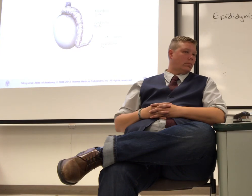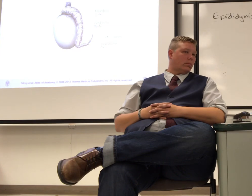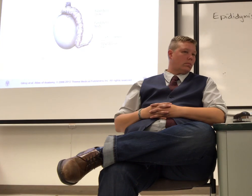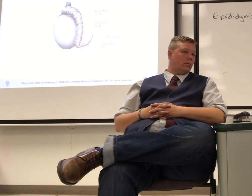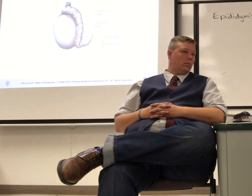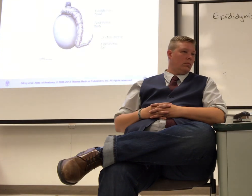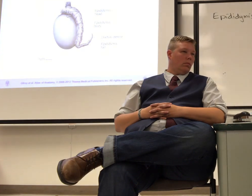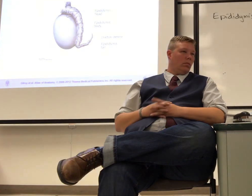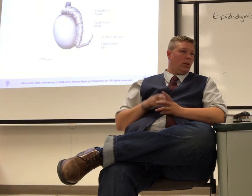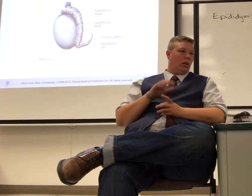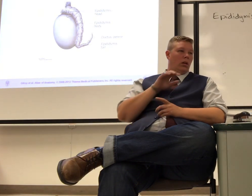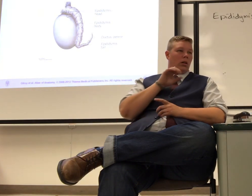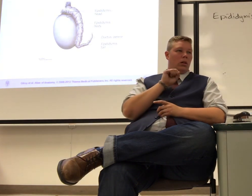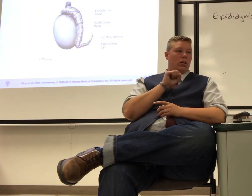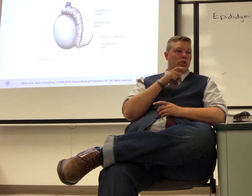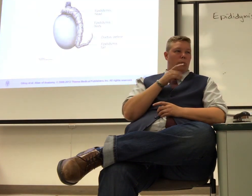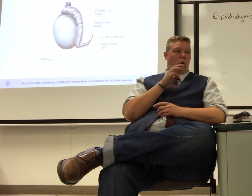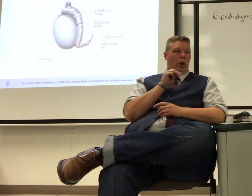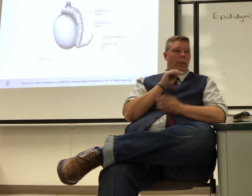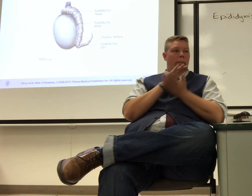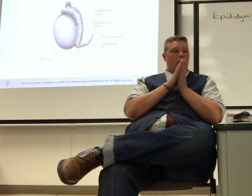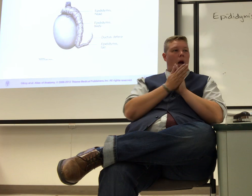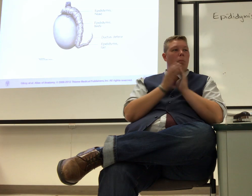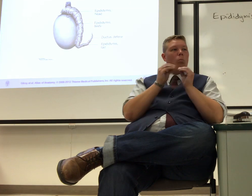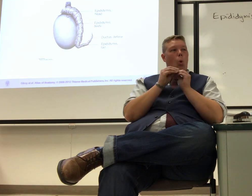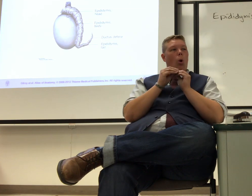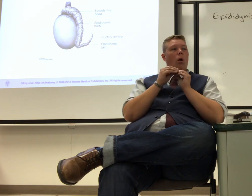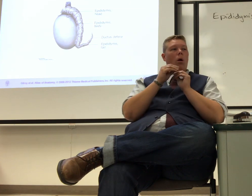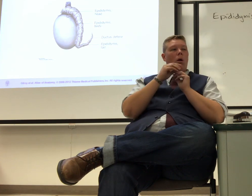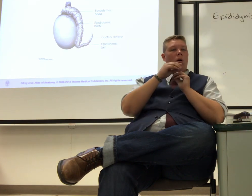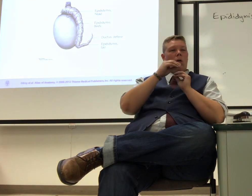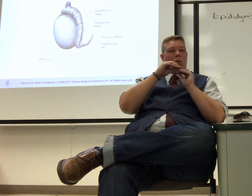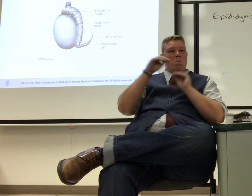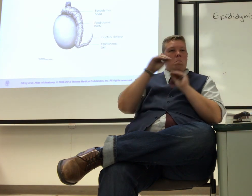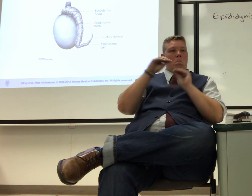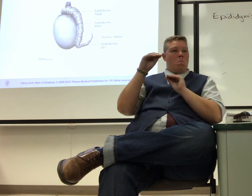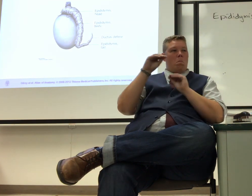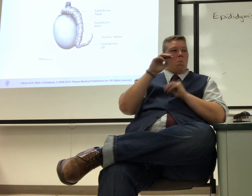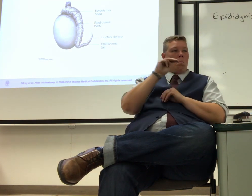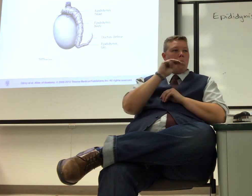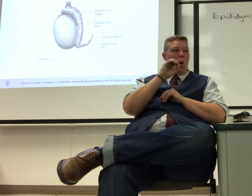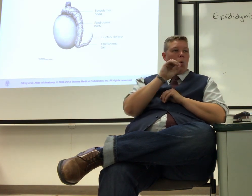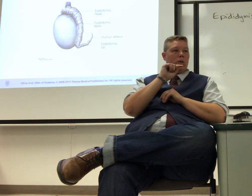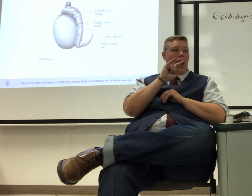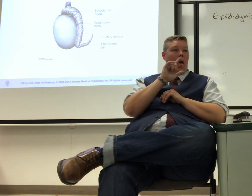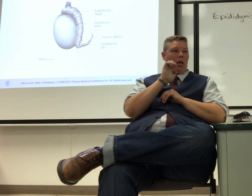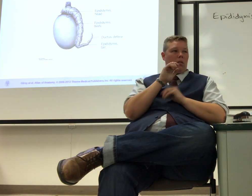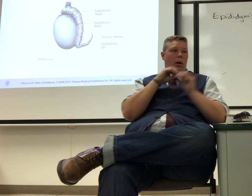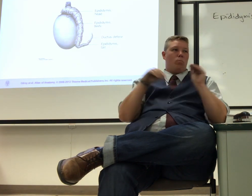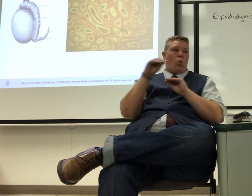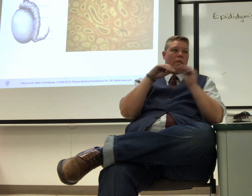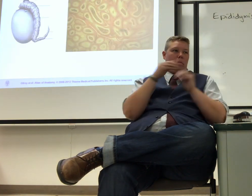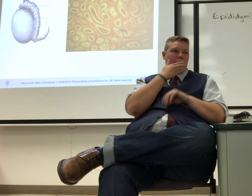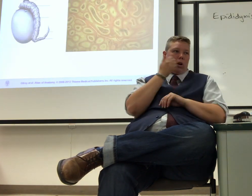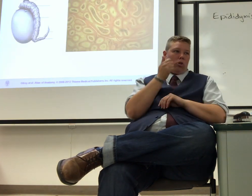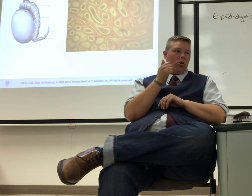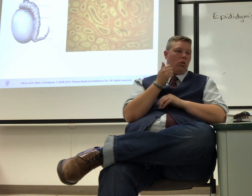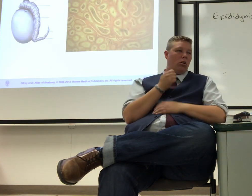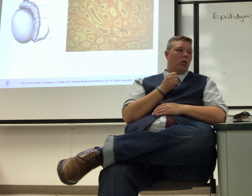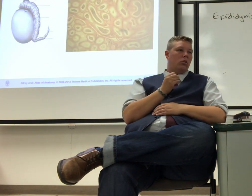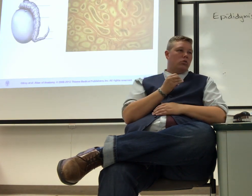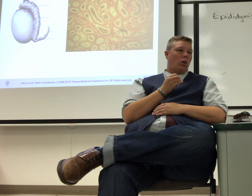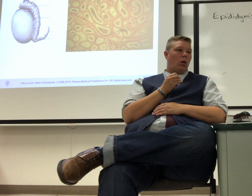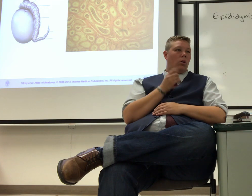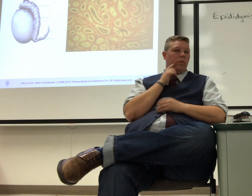Sperm can become more motile. They can swim a little better during their residence time in the epididymis. So if you cut it open,